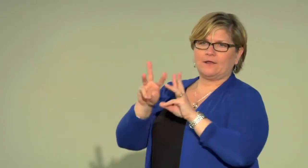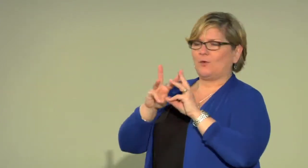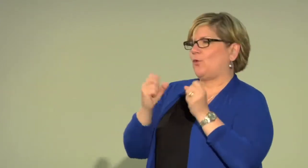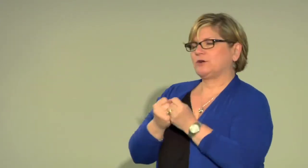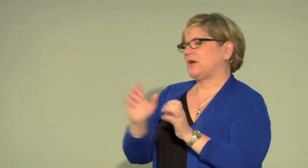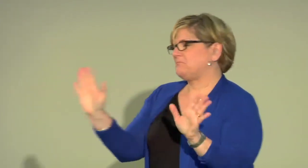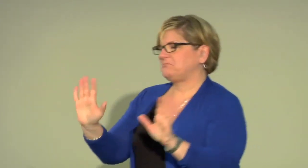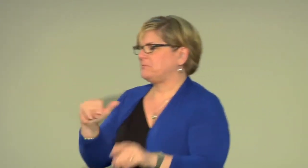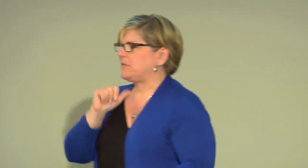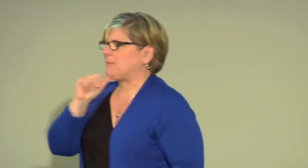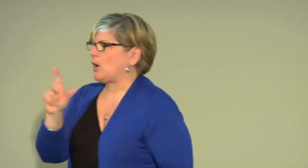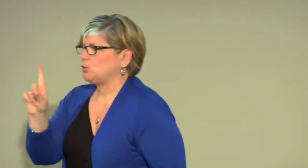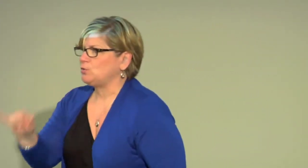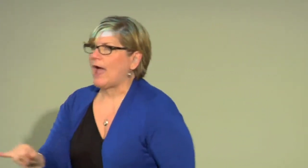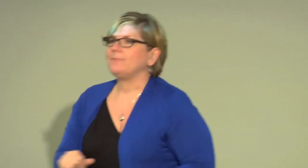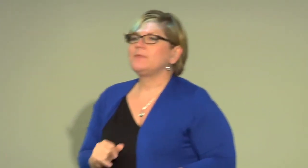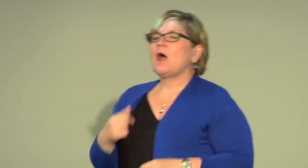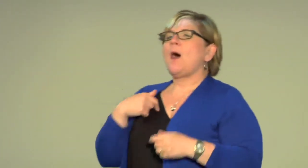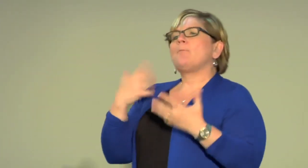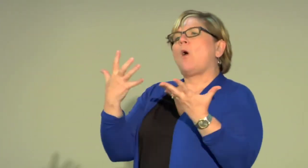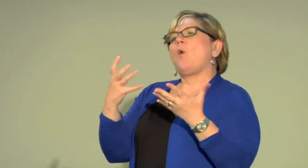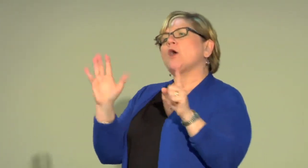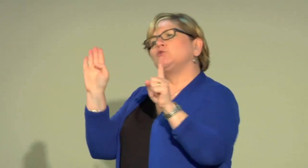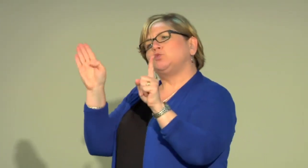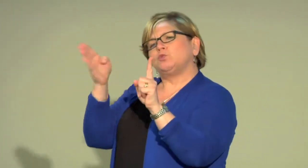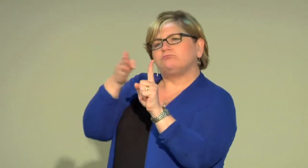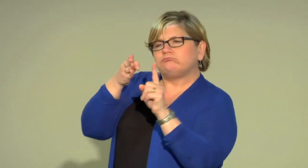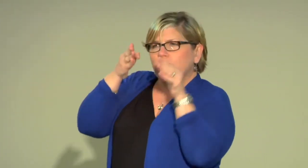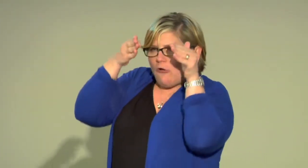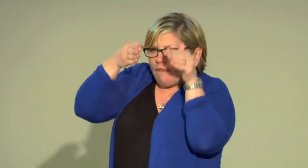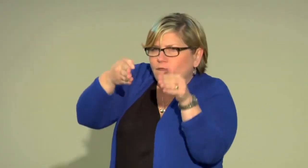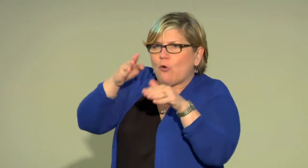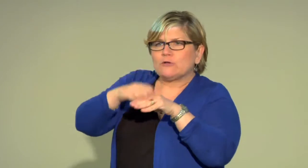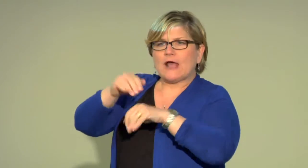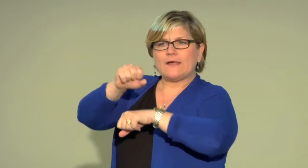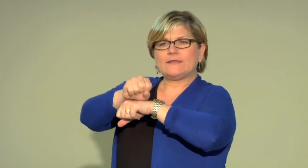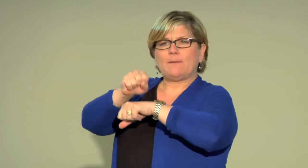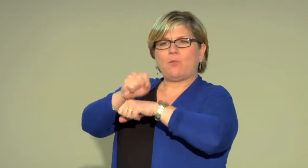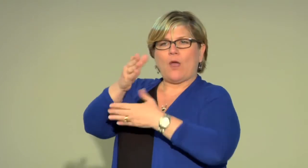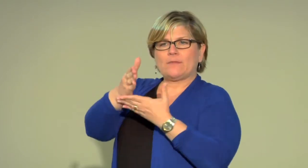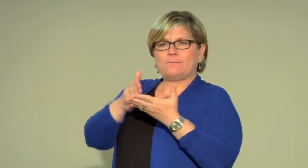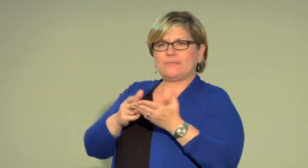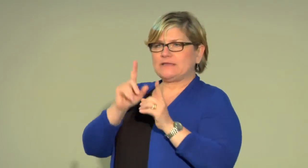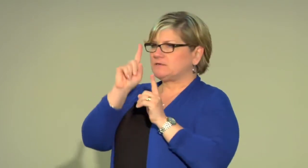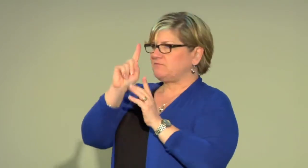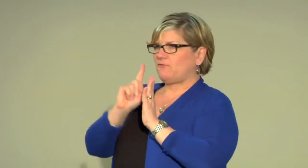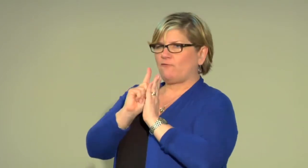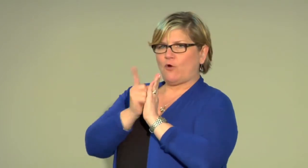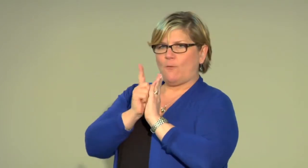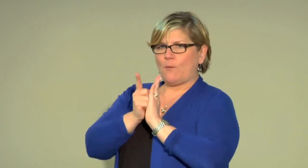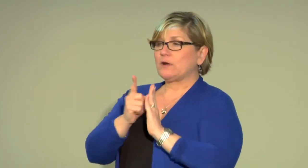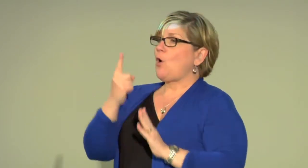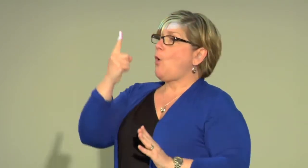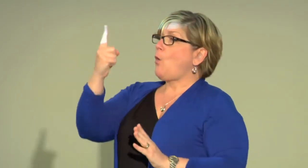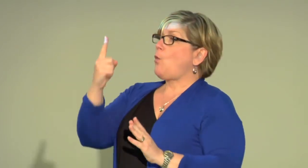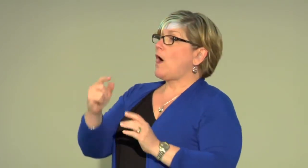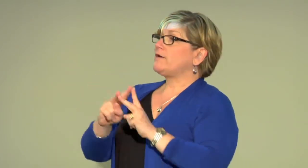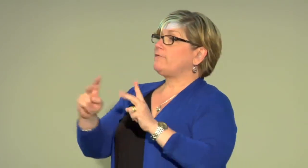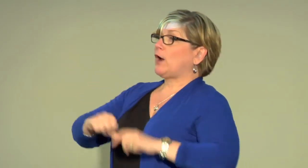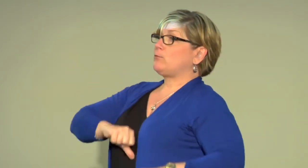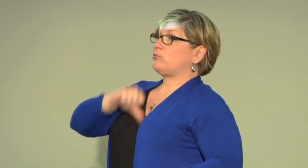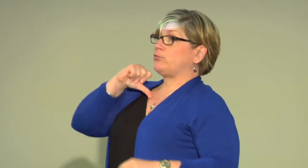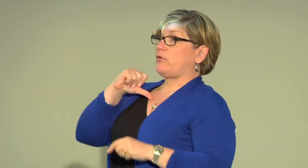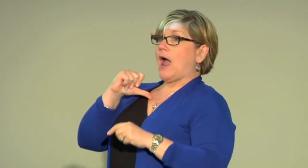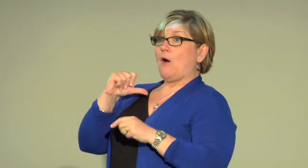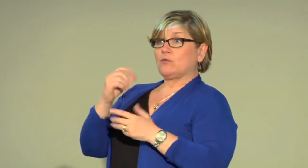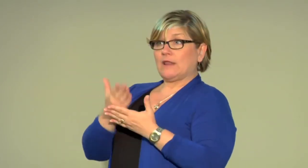I could be here all day providing a workshop with each of those categories, but what I'd like to mostly focus on is the employment piece for just a